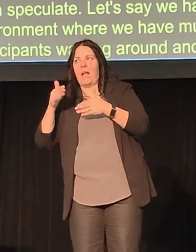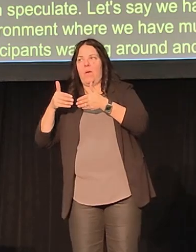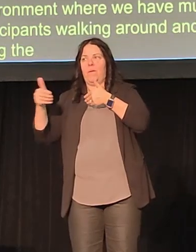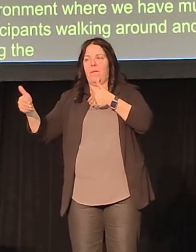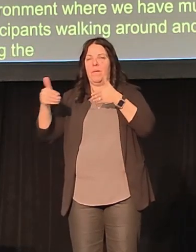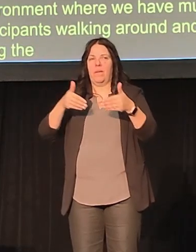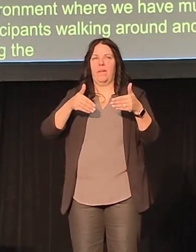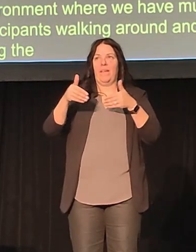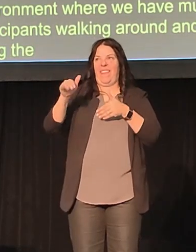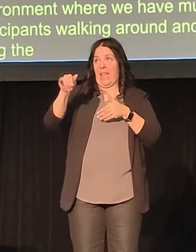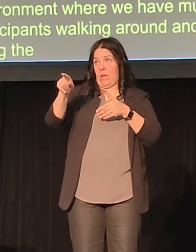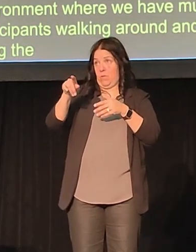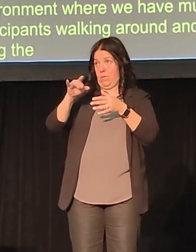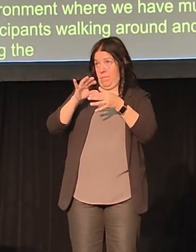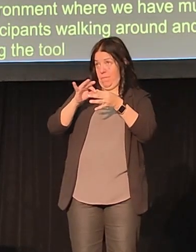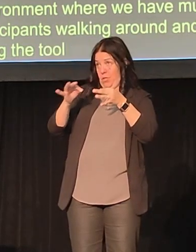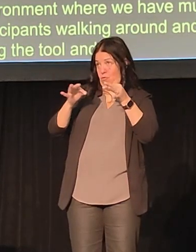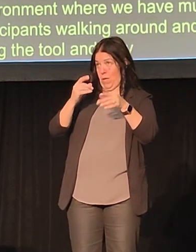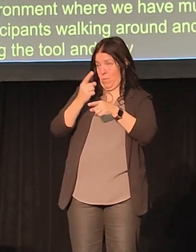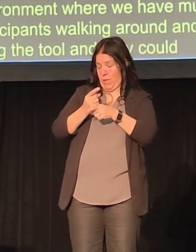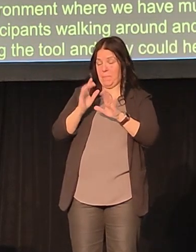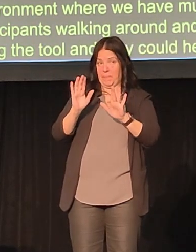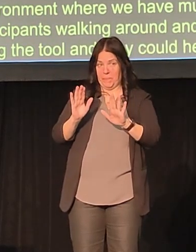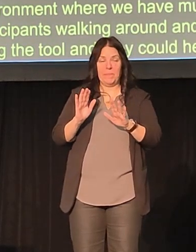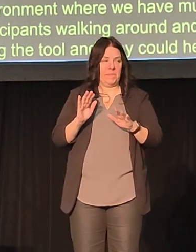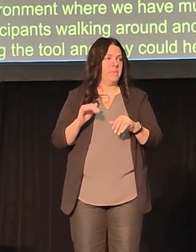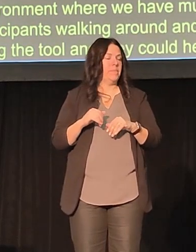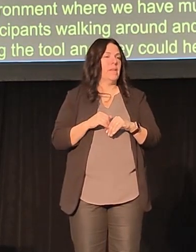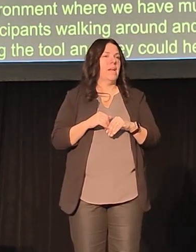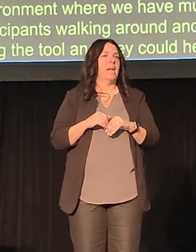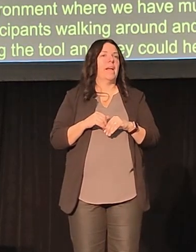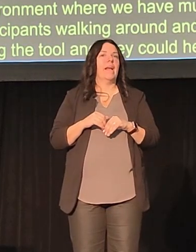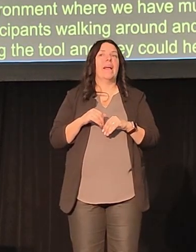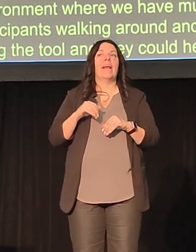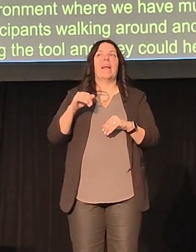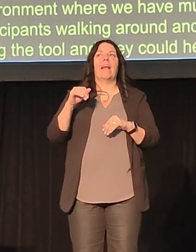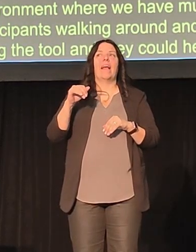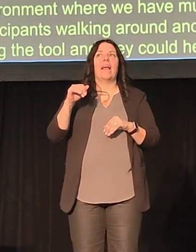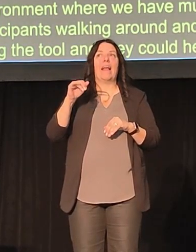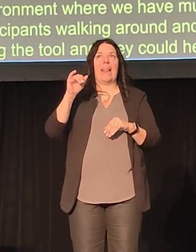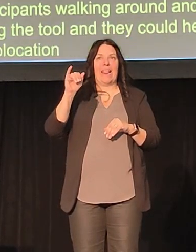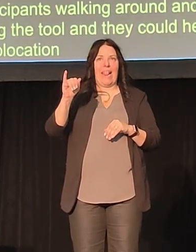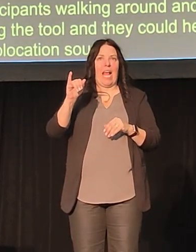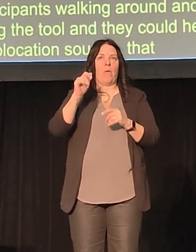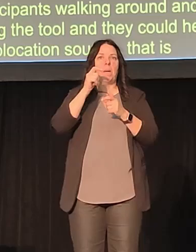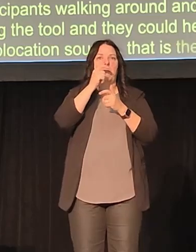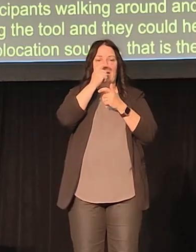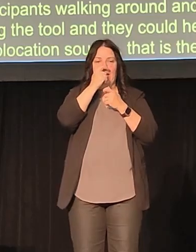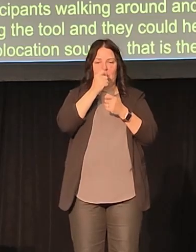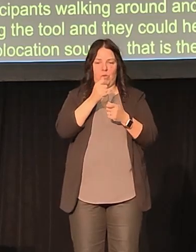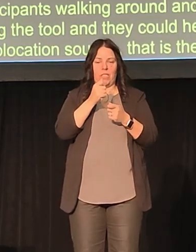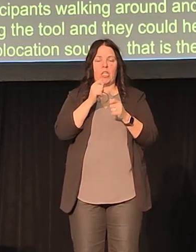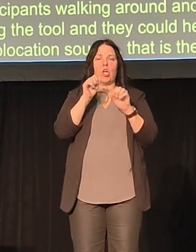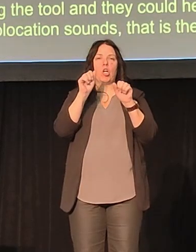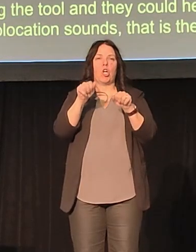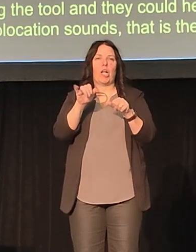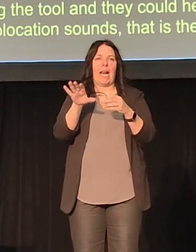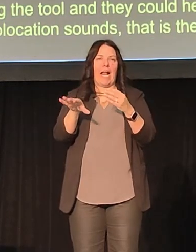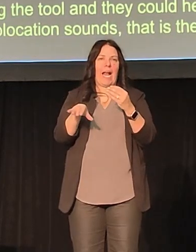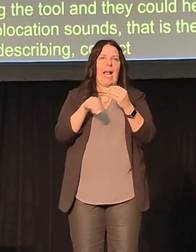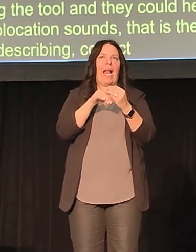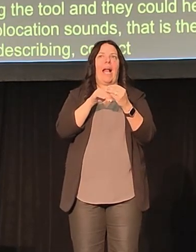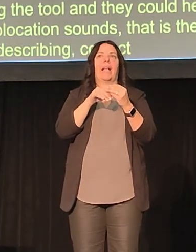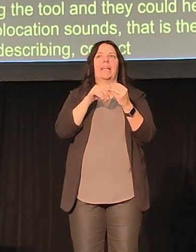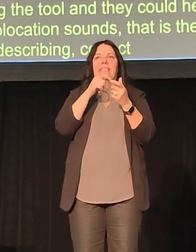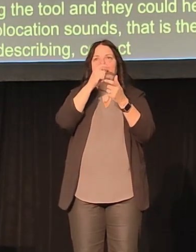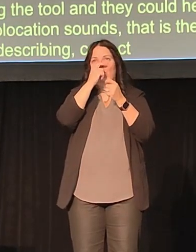the scenario that you're describing, correct? This would definitely be very interesting. It could add an interesting dynamic of